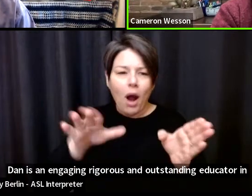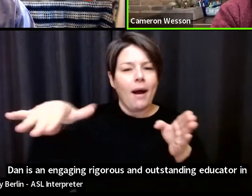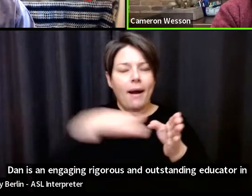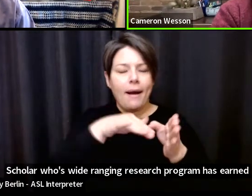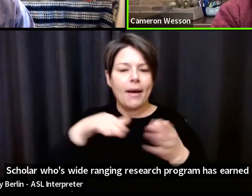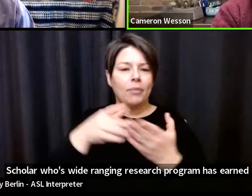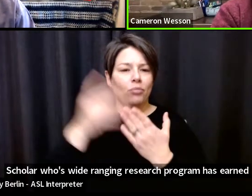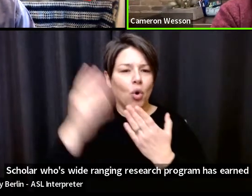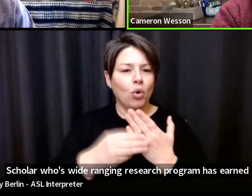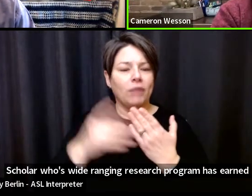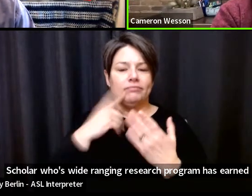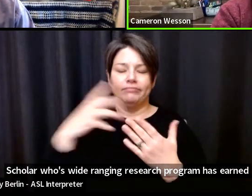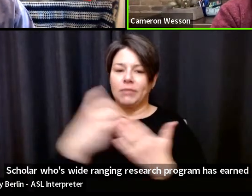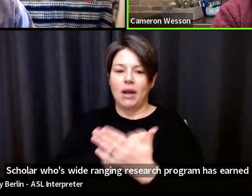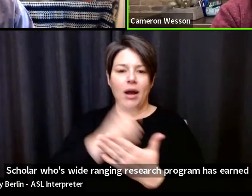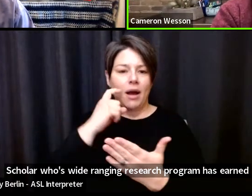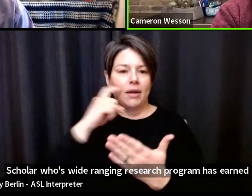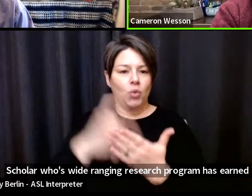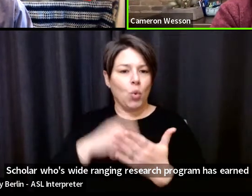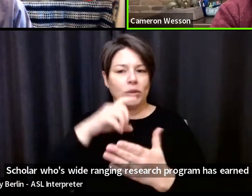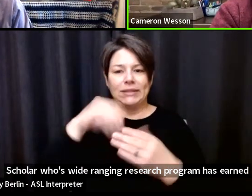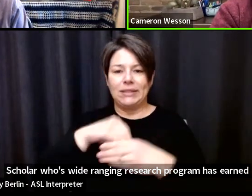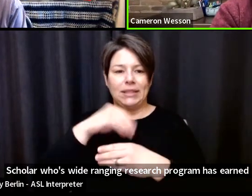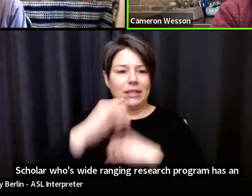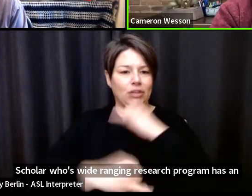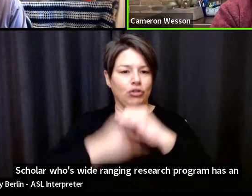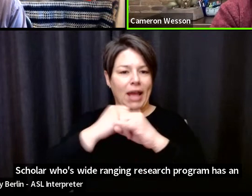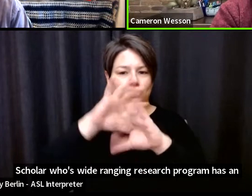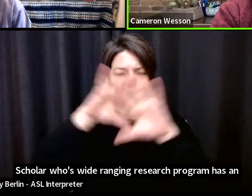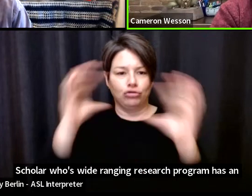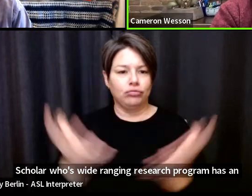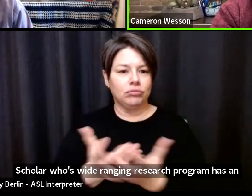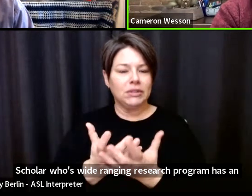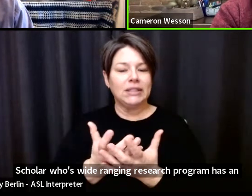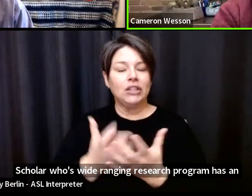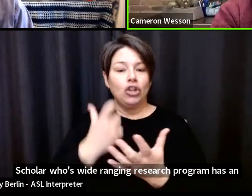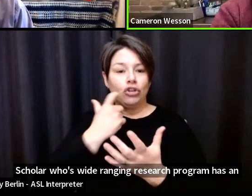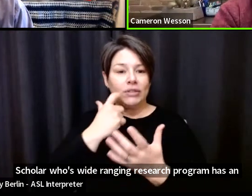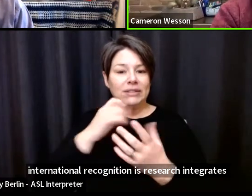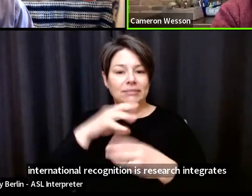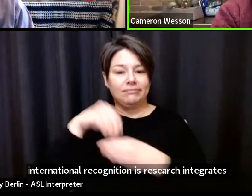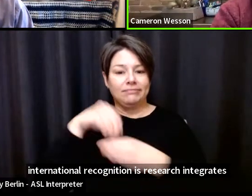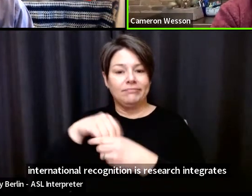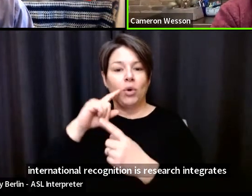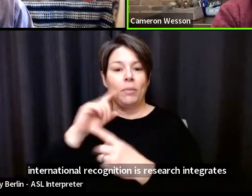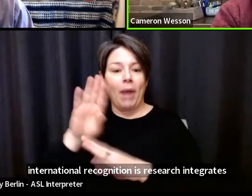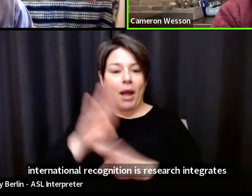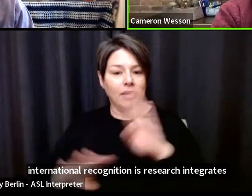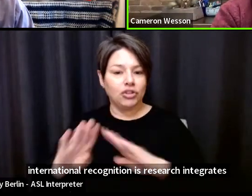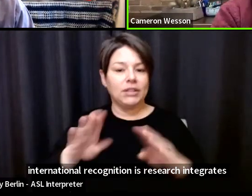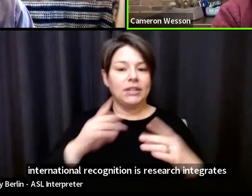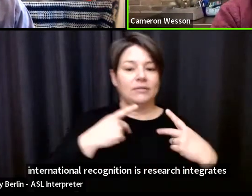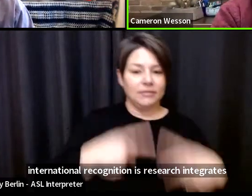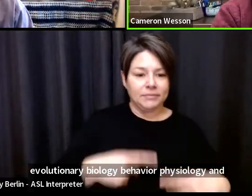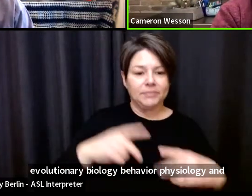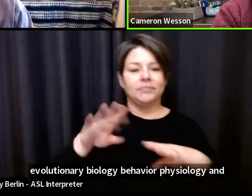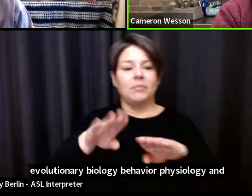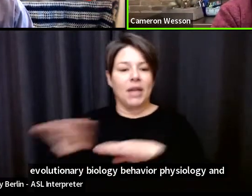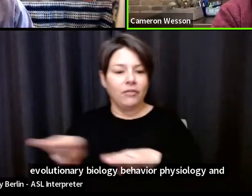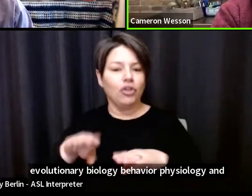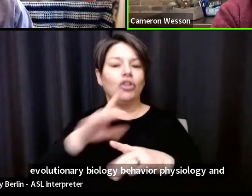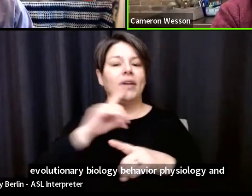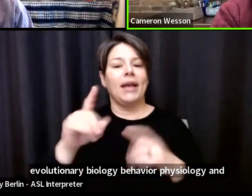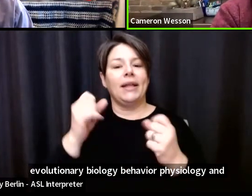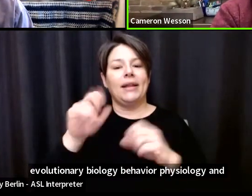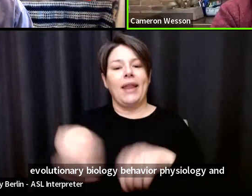has earned international recognition. His research integrates evolutionary biology, behavior, physiology, and natural